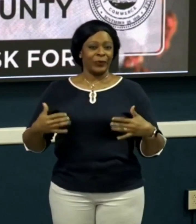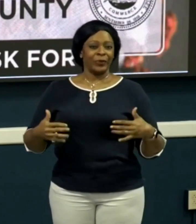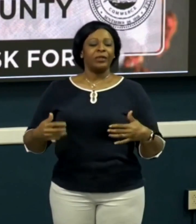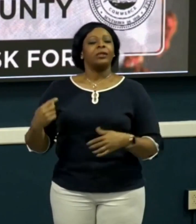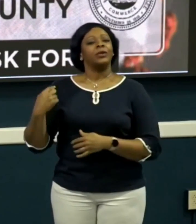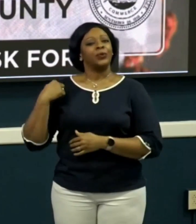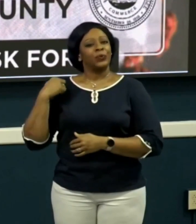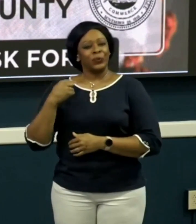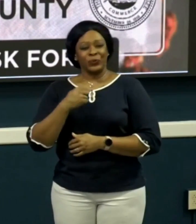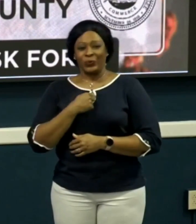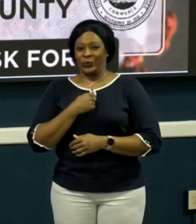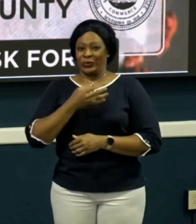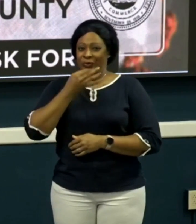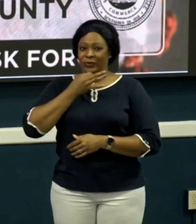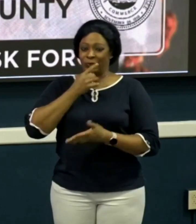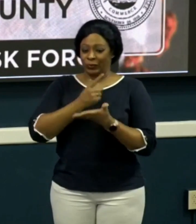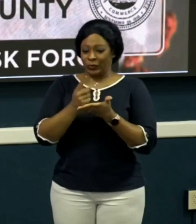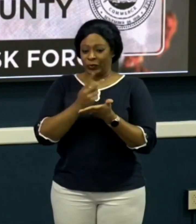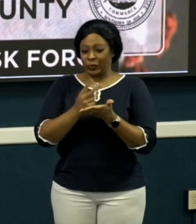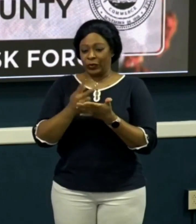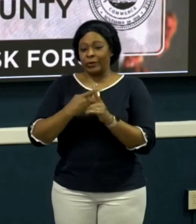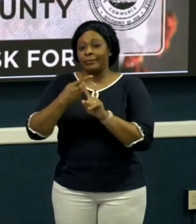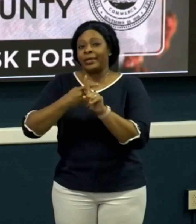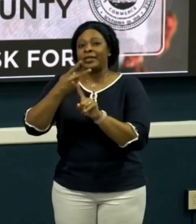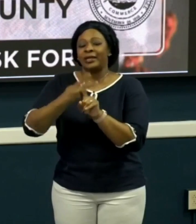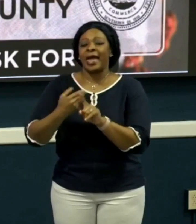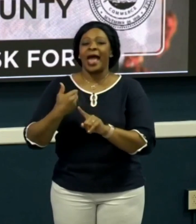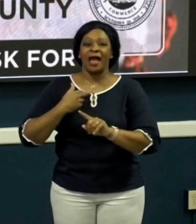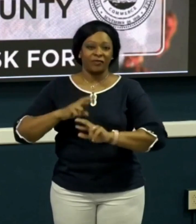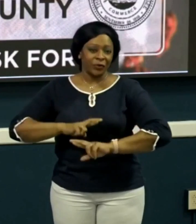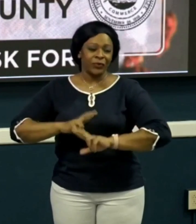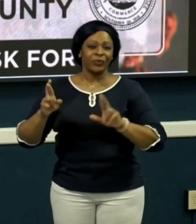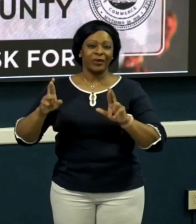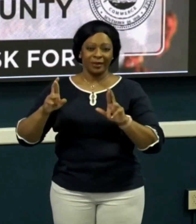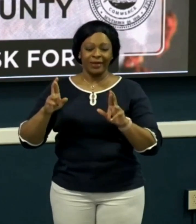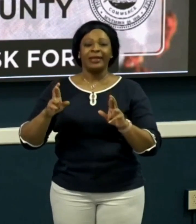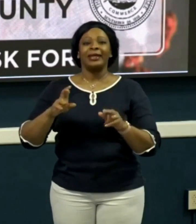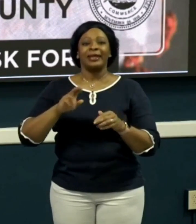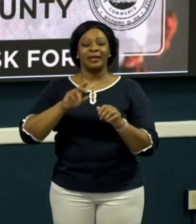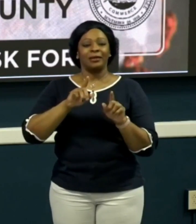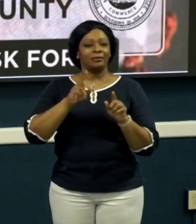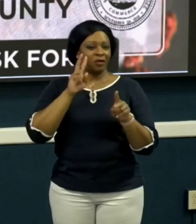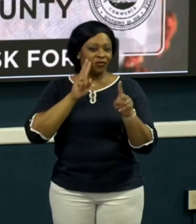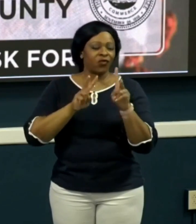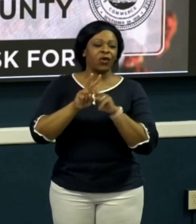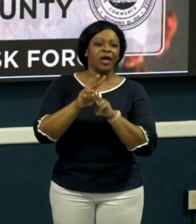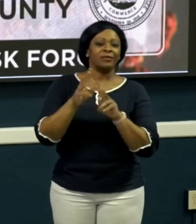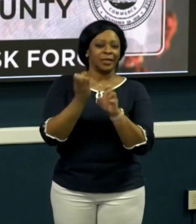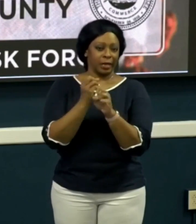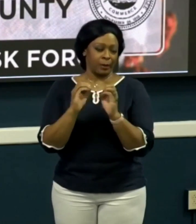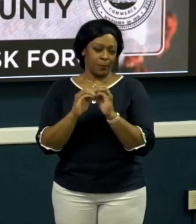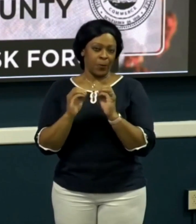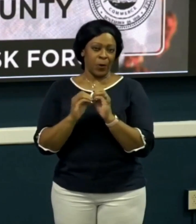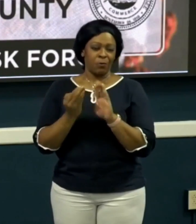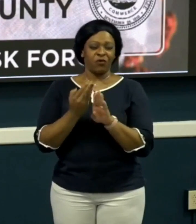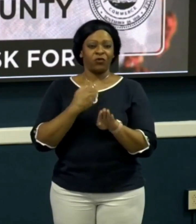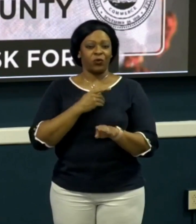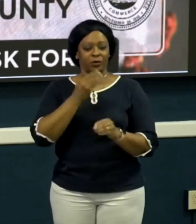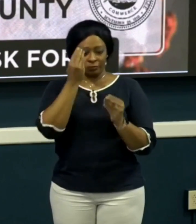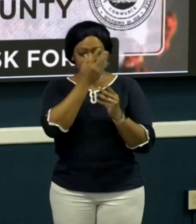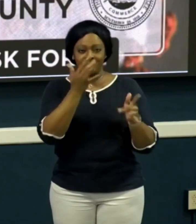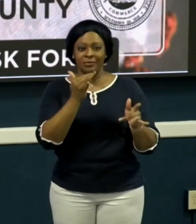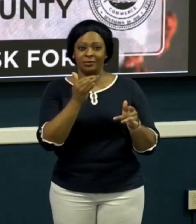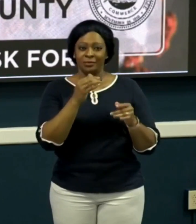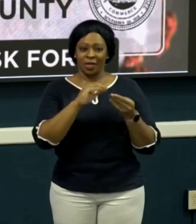We are just a few short weeks or months away from having it as all forecasts are before we actually get it in numbers.